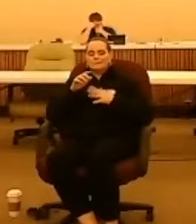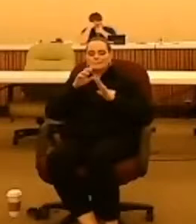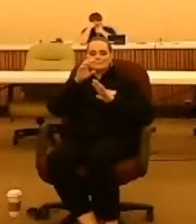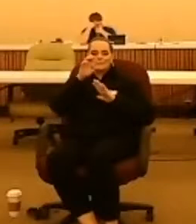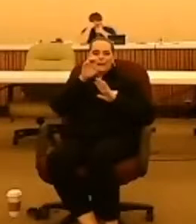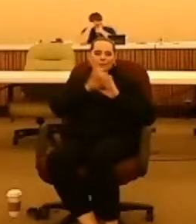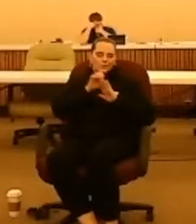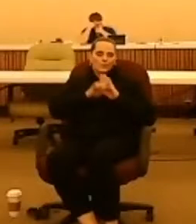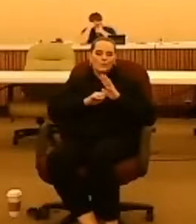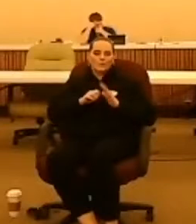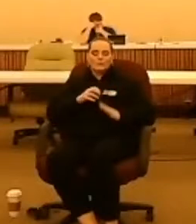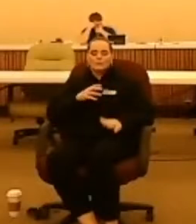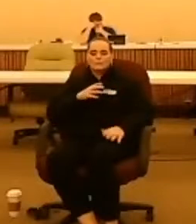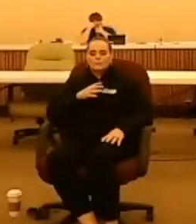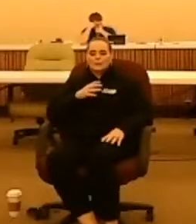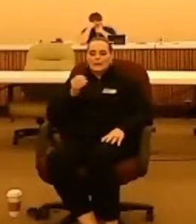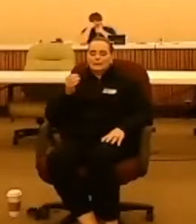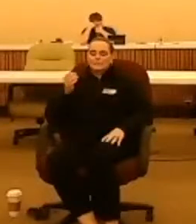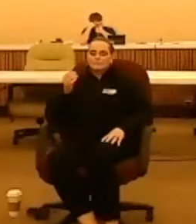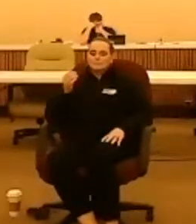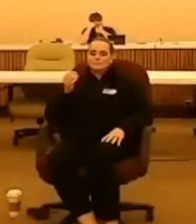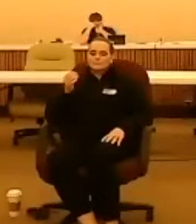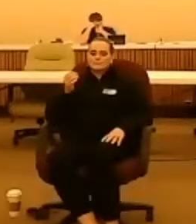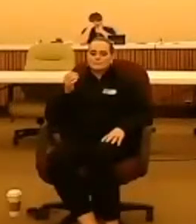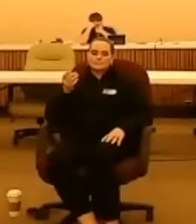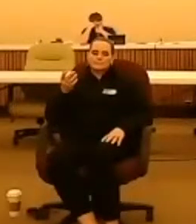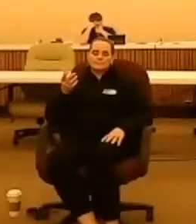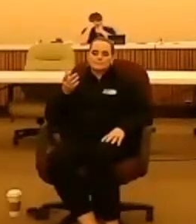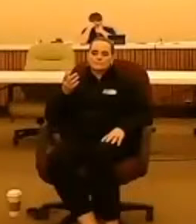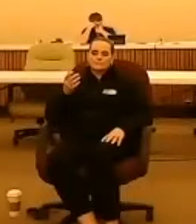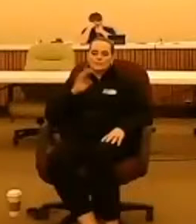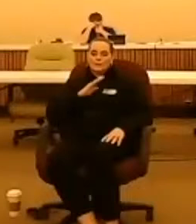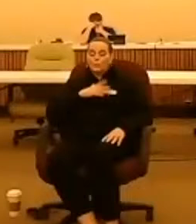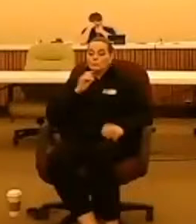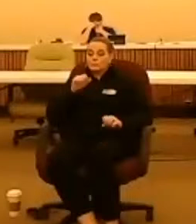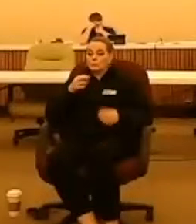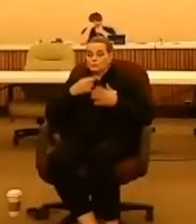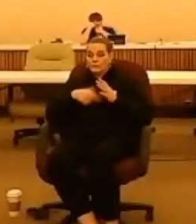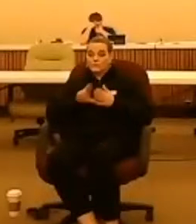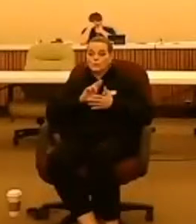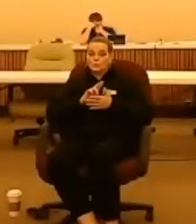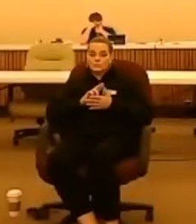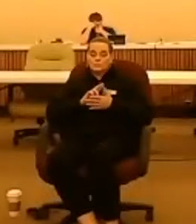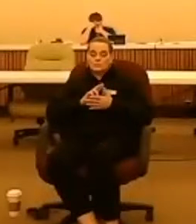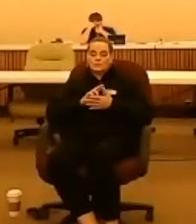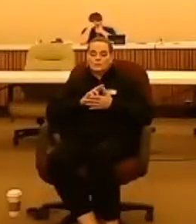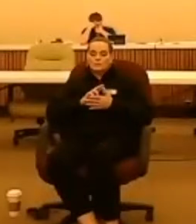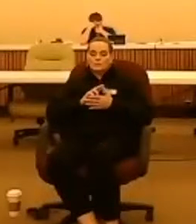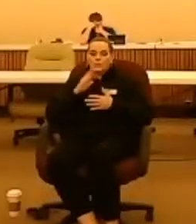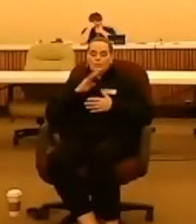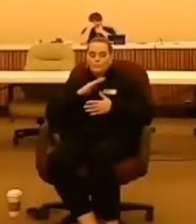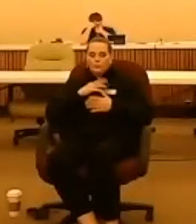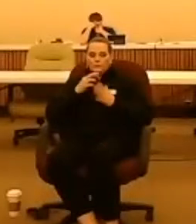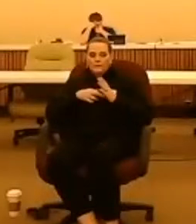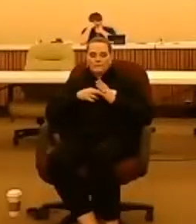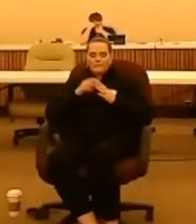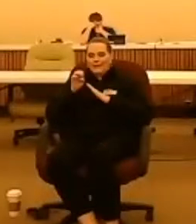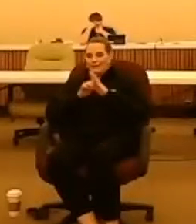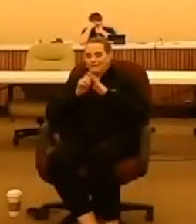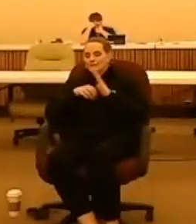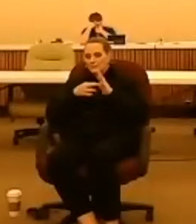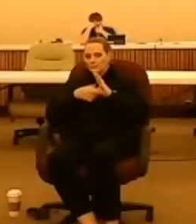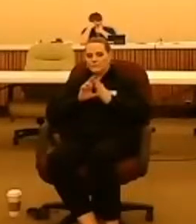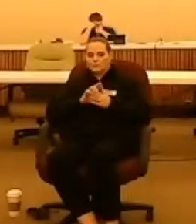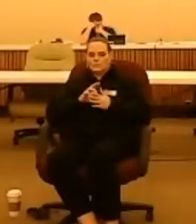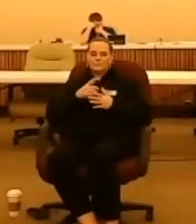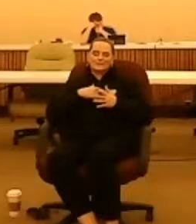and the board could review that. The Board of Ethics could review that and say, hey,